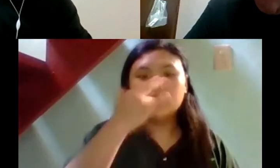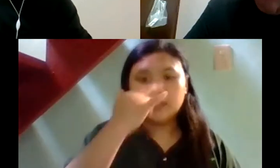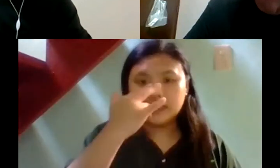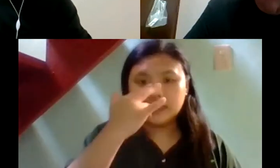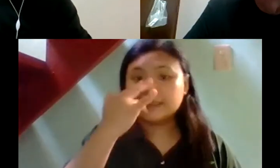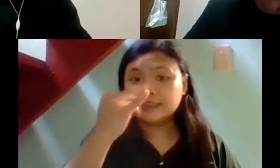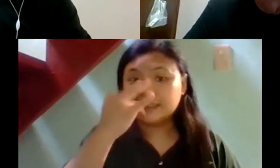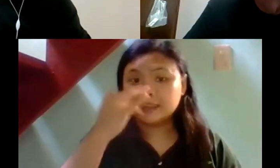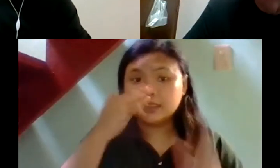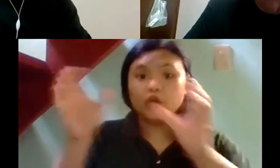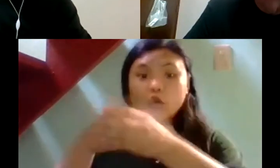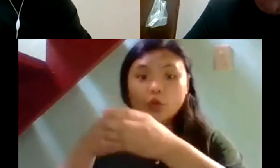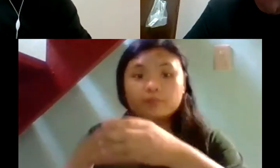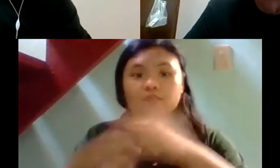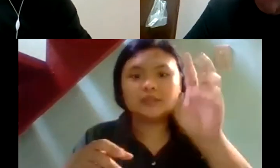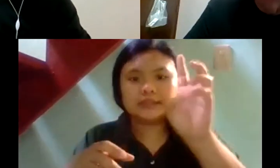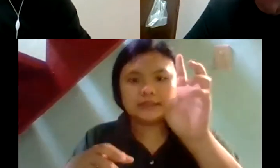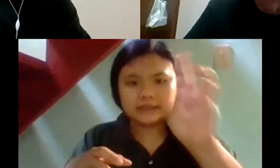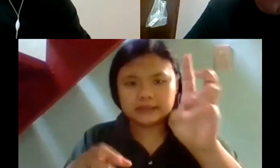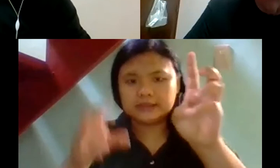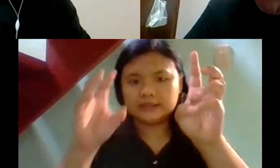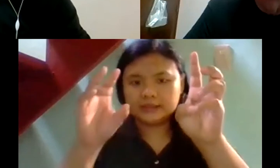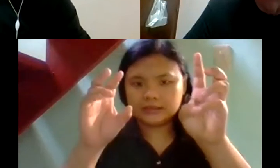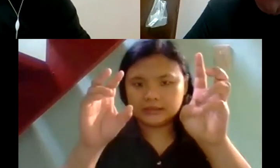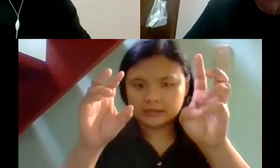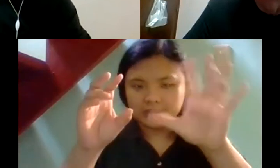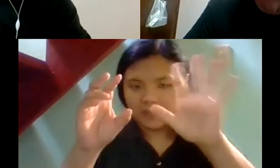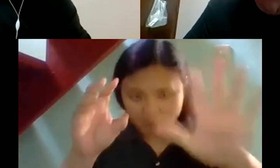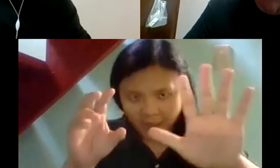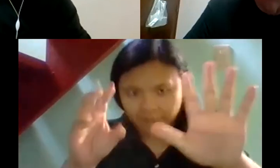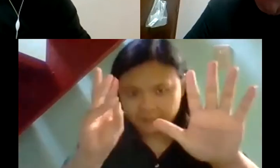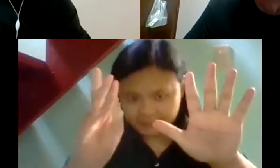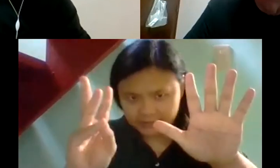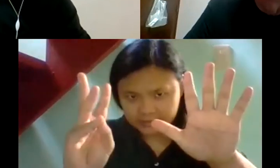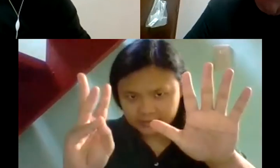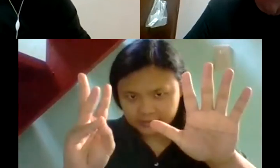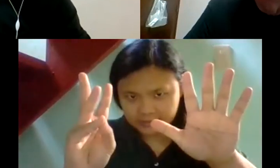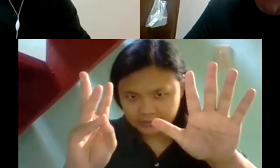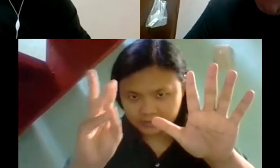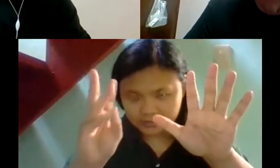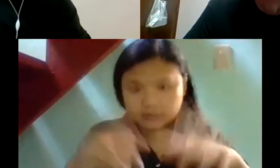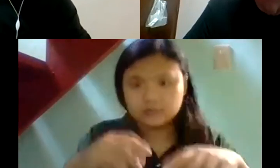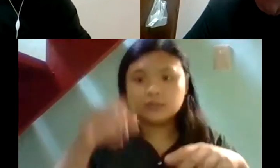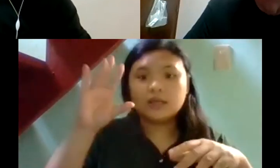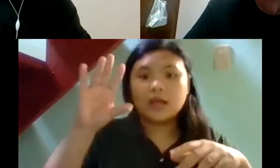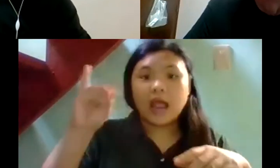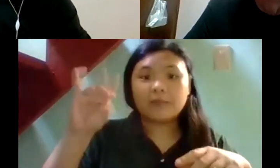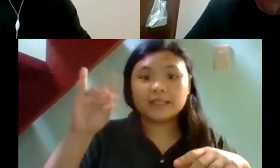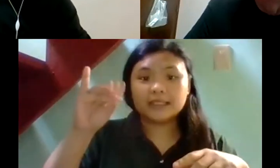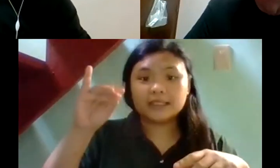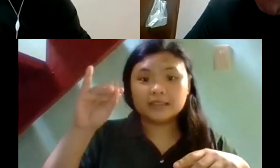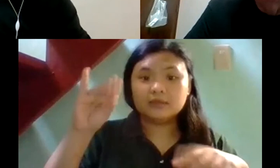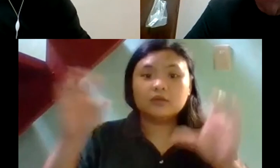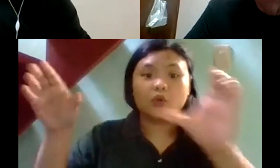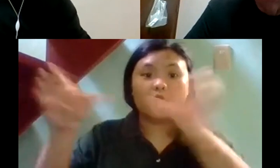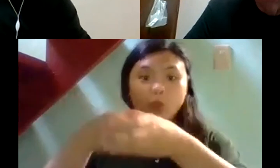before? Okay, Nat. Okay, Nat's group can do lessons 5 and 6.